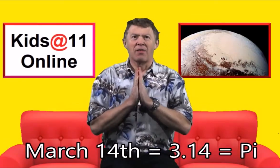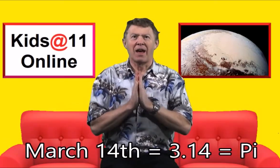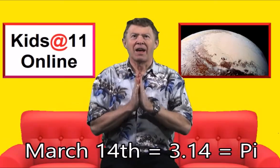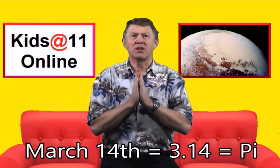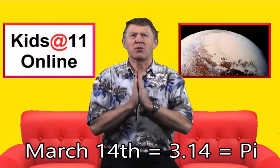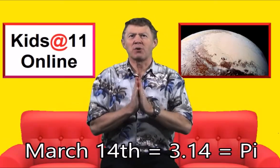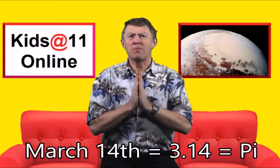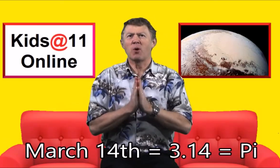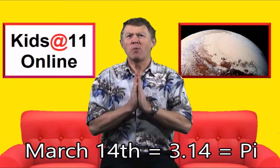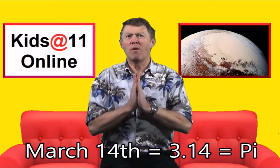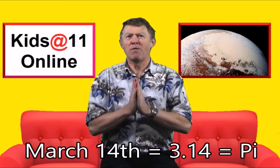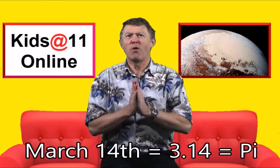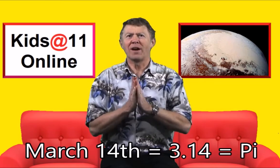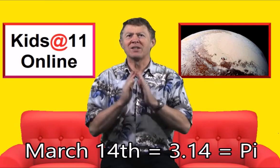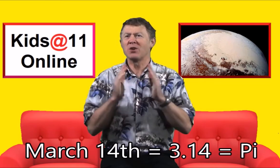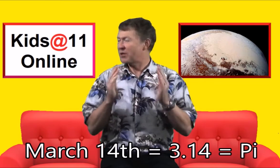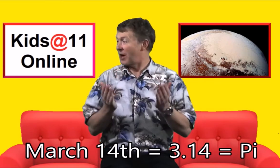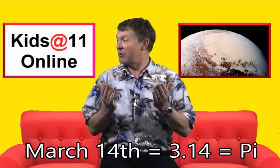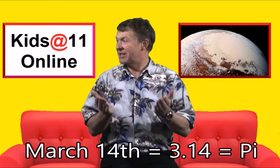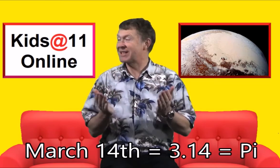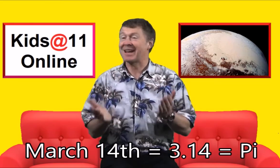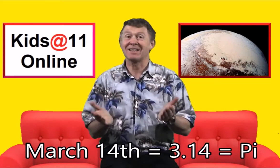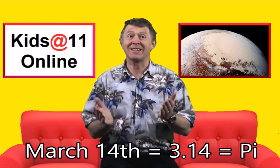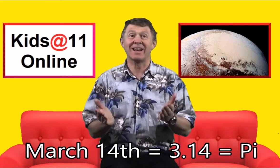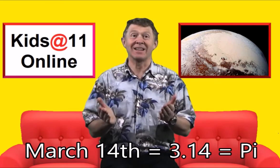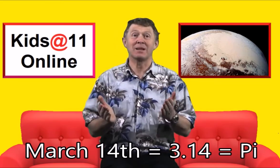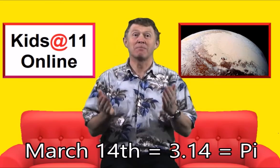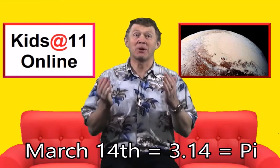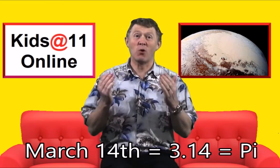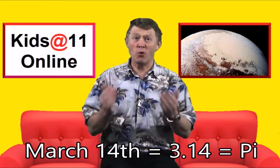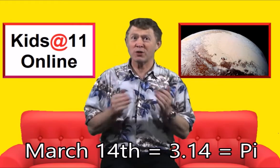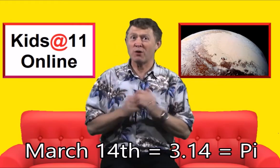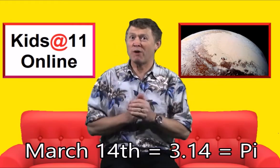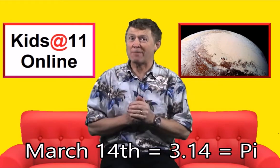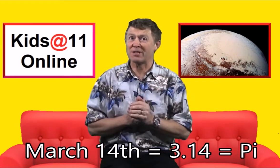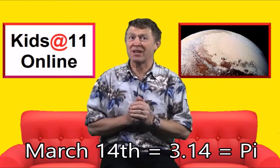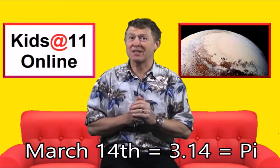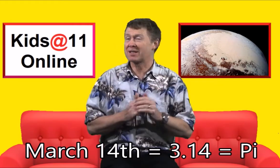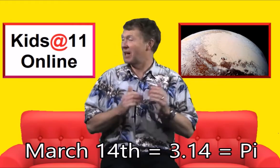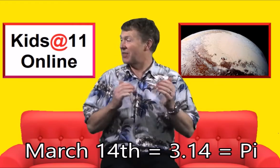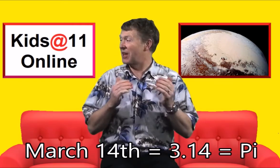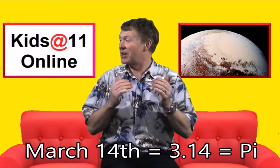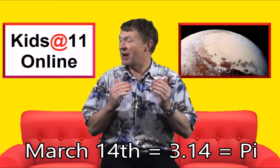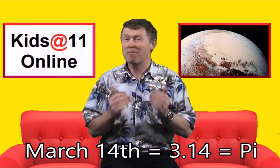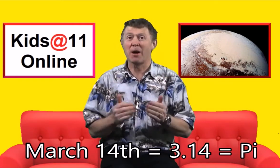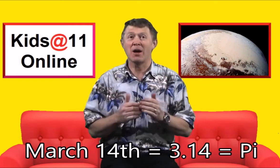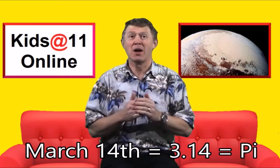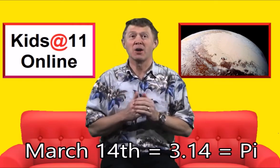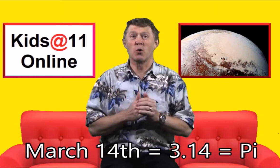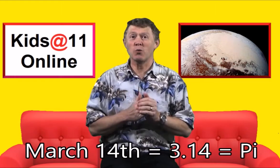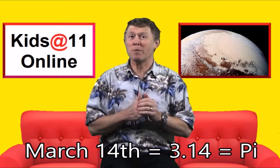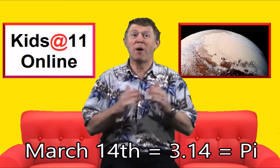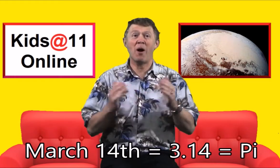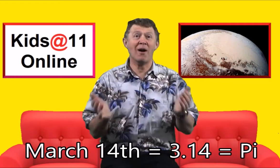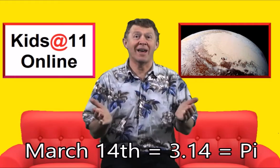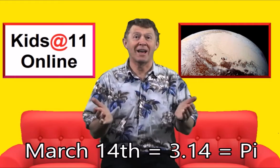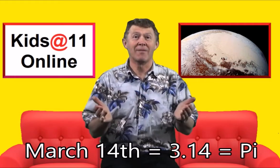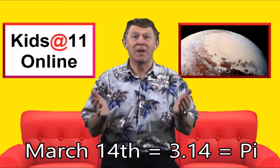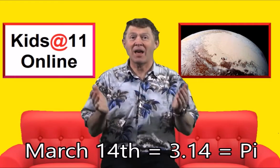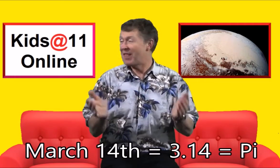that 3.14 is not only today's date, but also represents the number called pi. And therefore